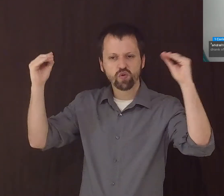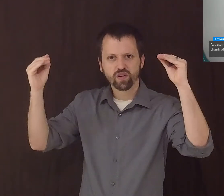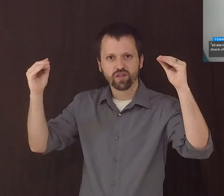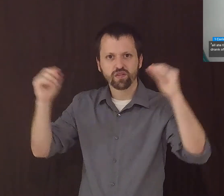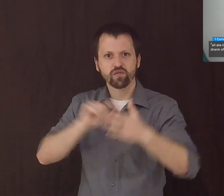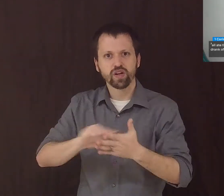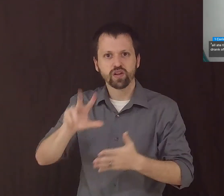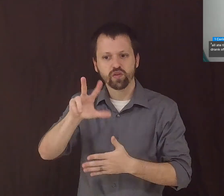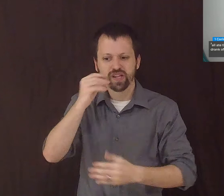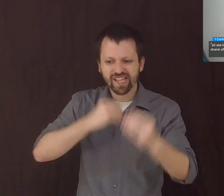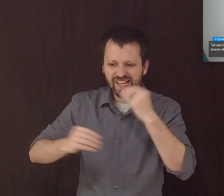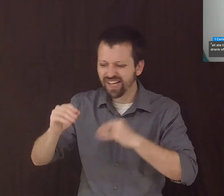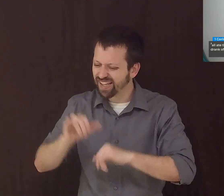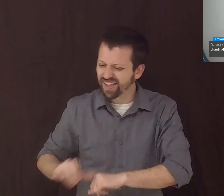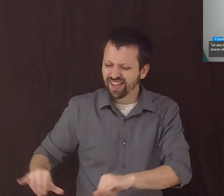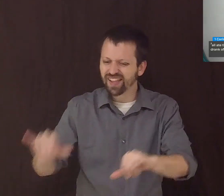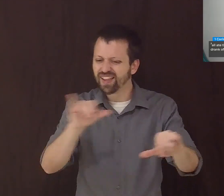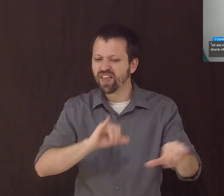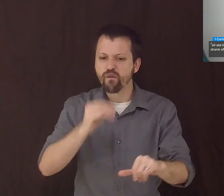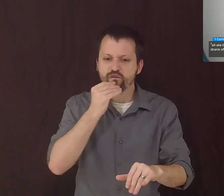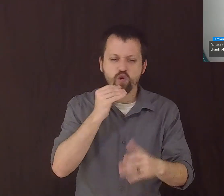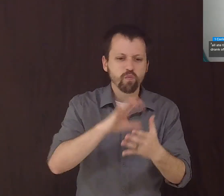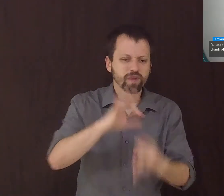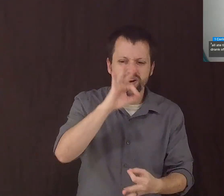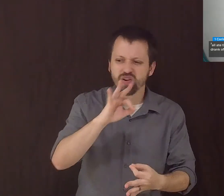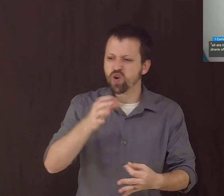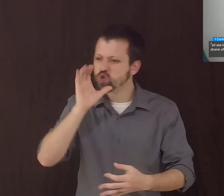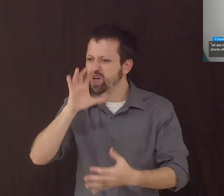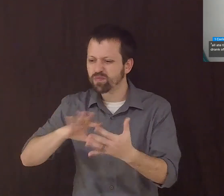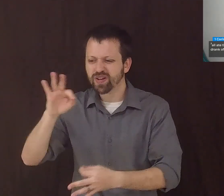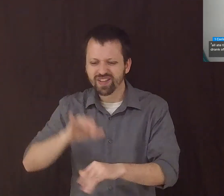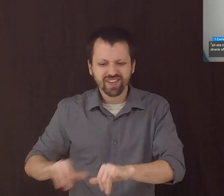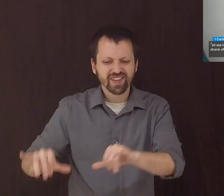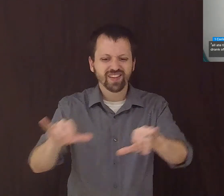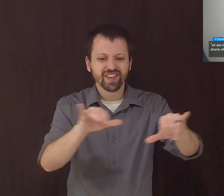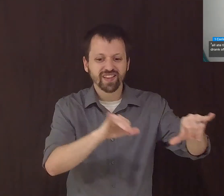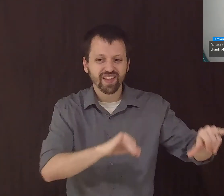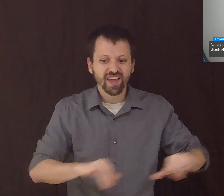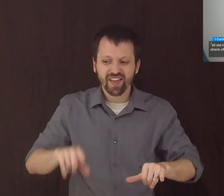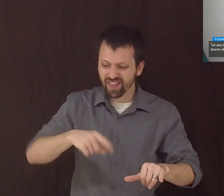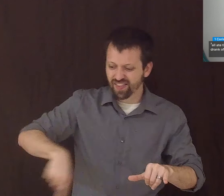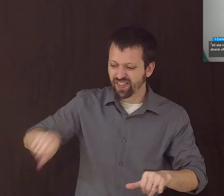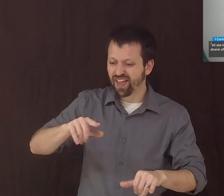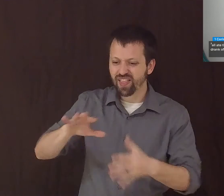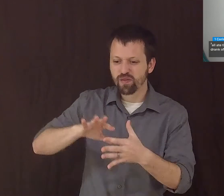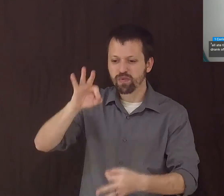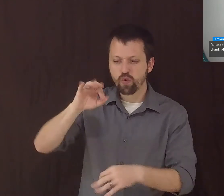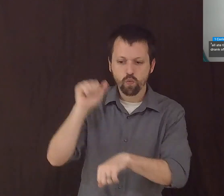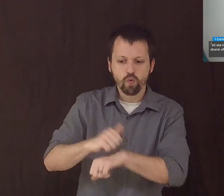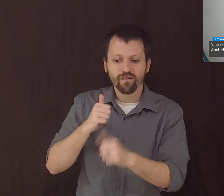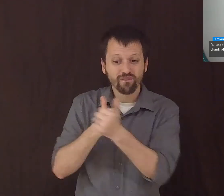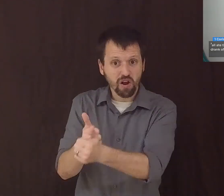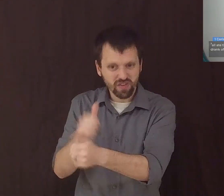verse number 3. It says they all ate the same spiritual food. They all drank the same spiritual drink, for they drank of that spiritual rock that followed them,